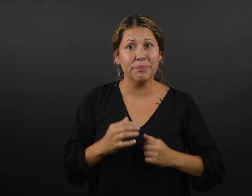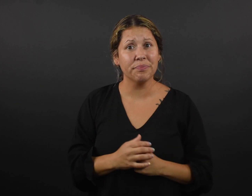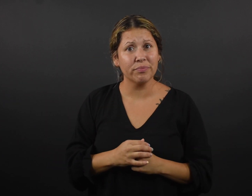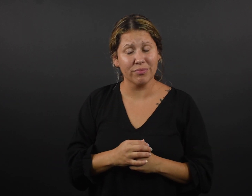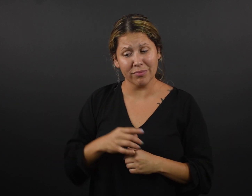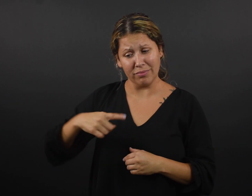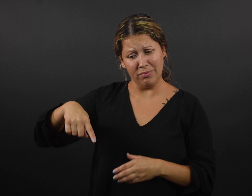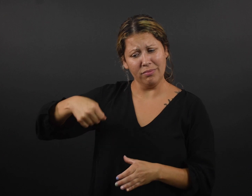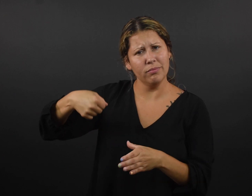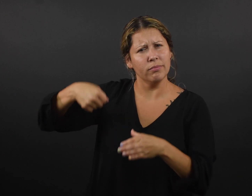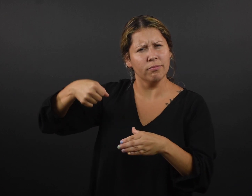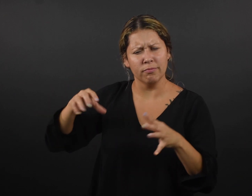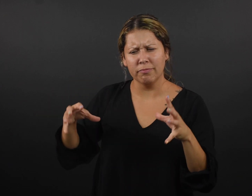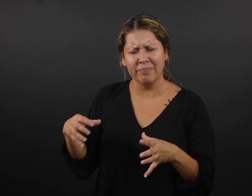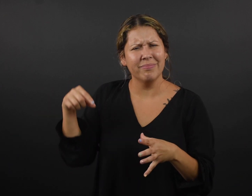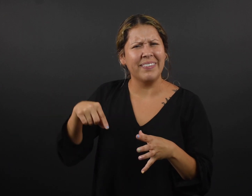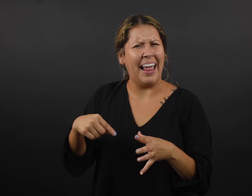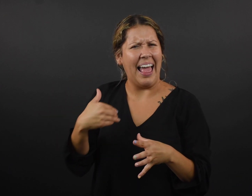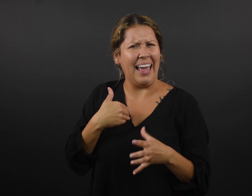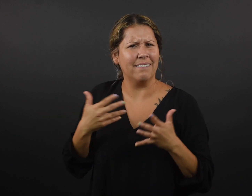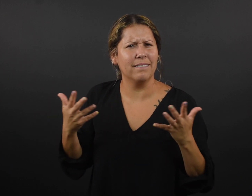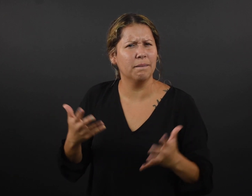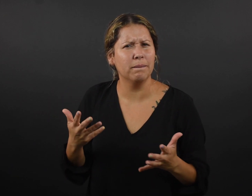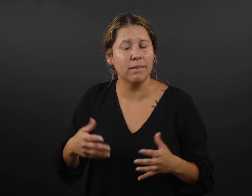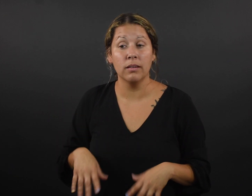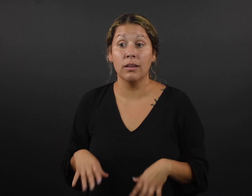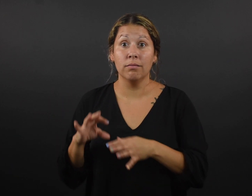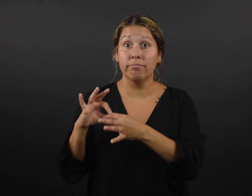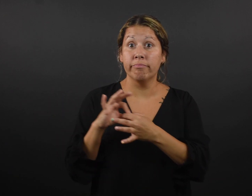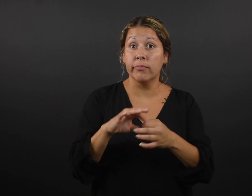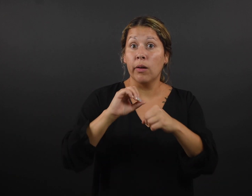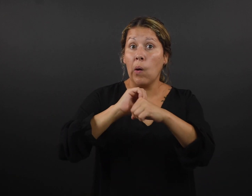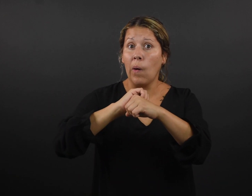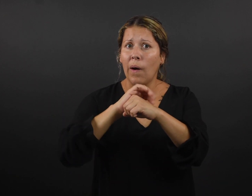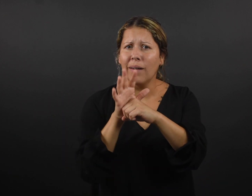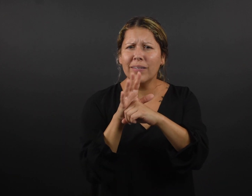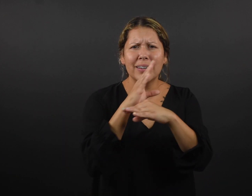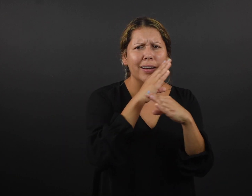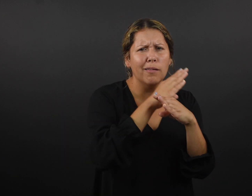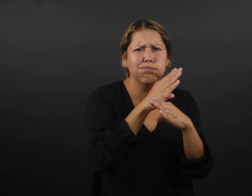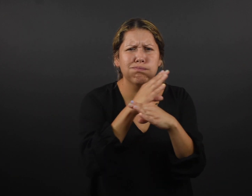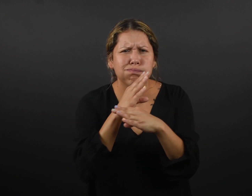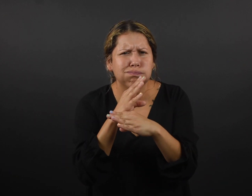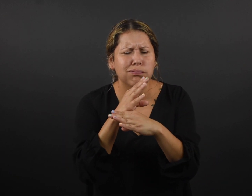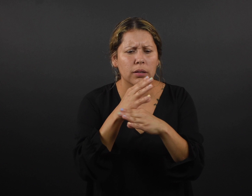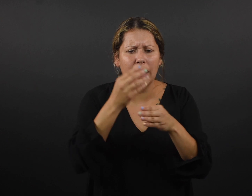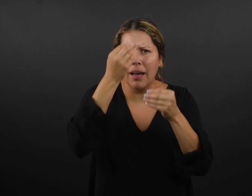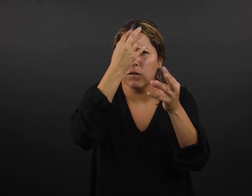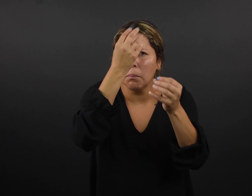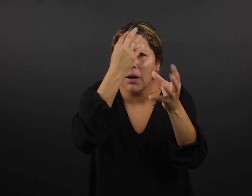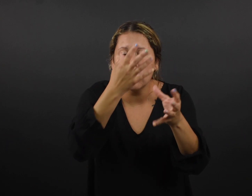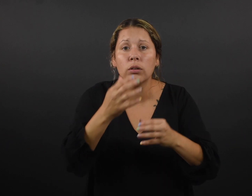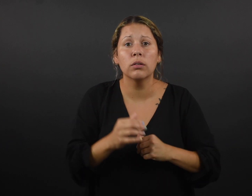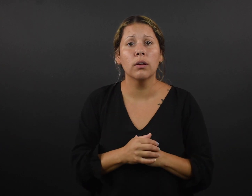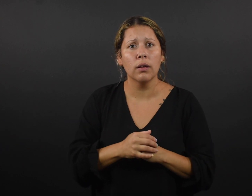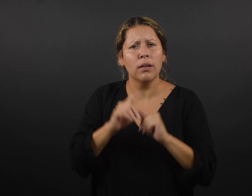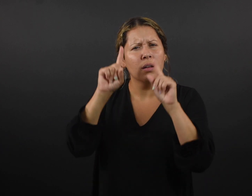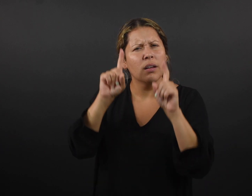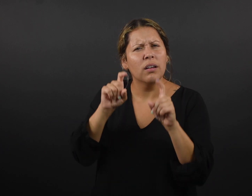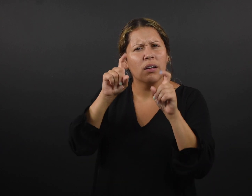The bundles contain information on COVID-19 prevention and